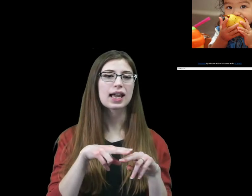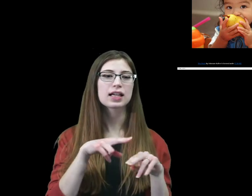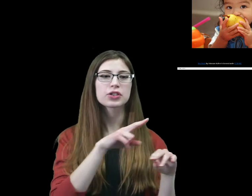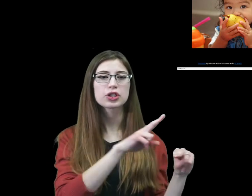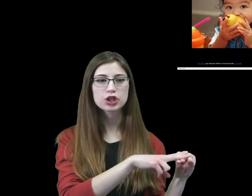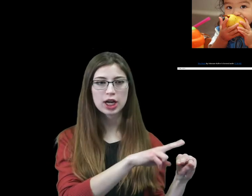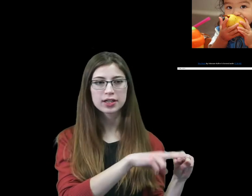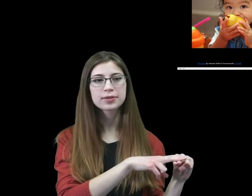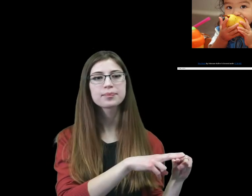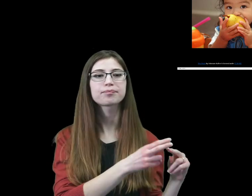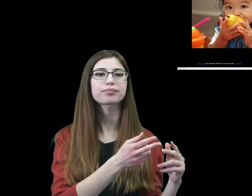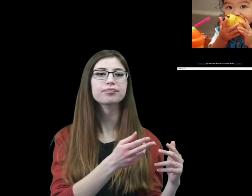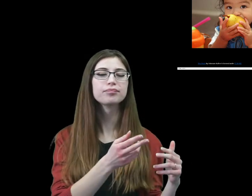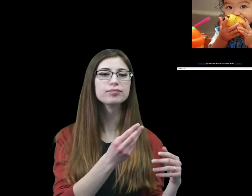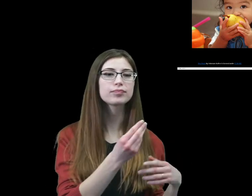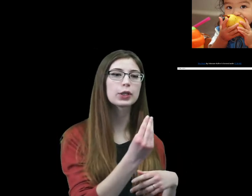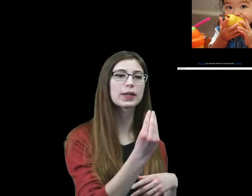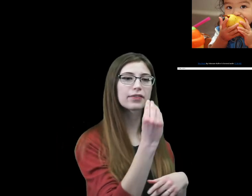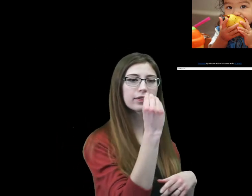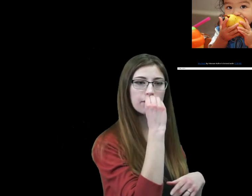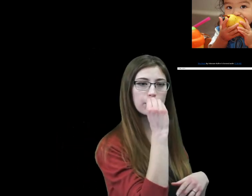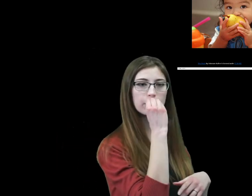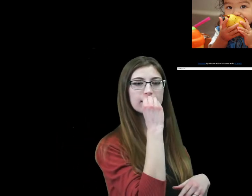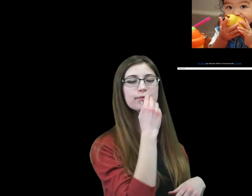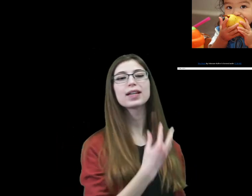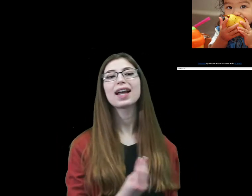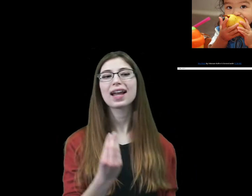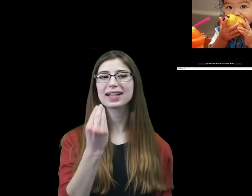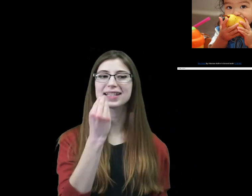and chair. You have food and eat.